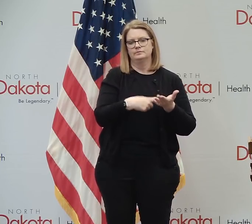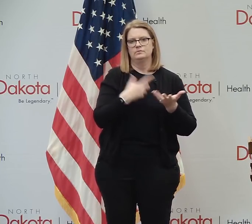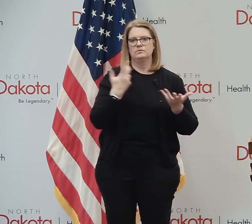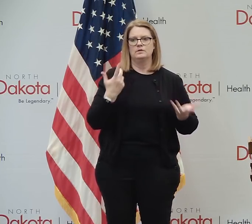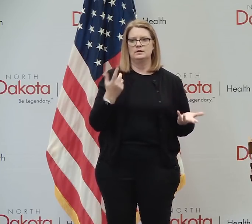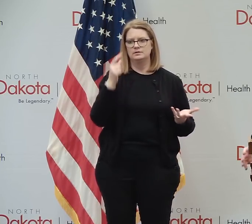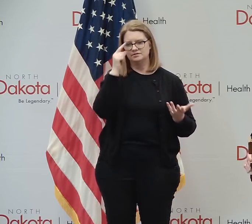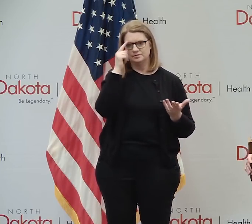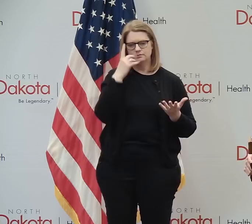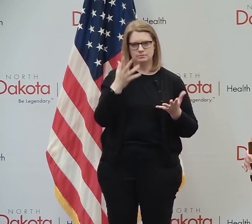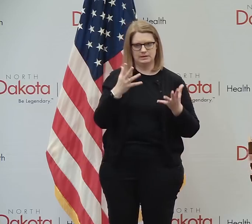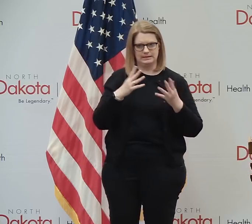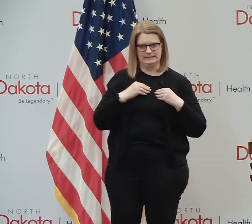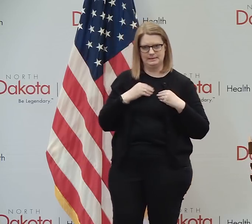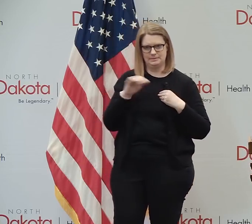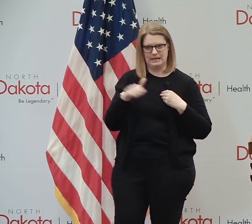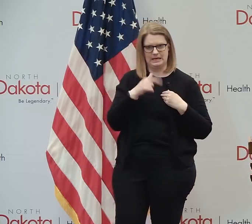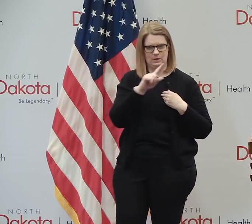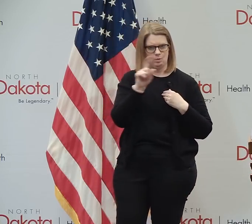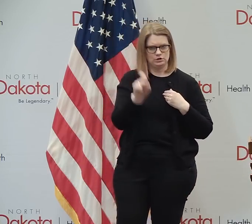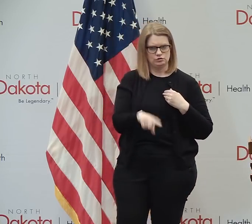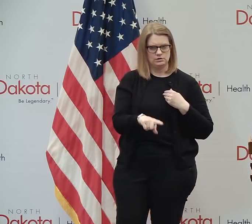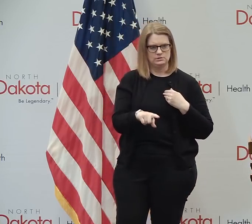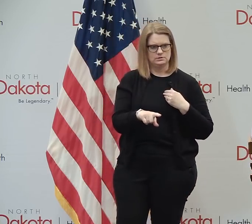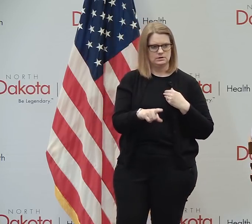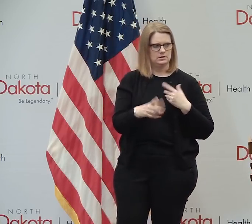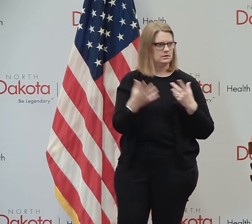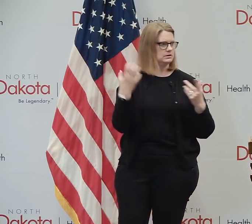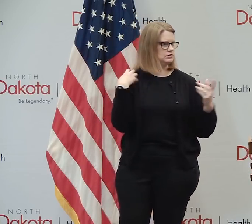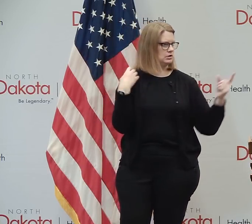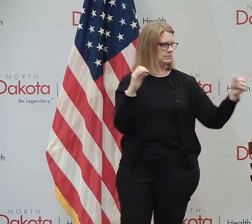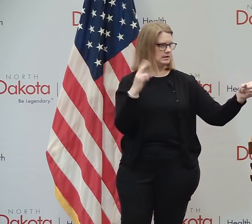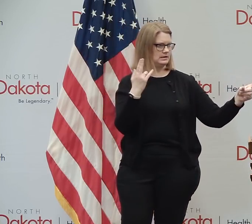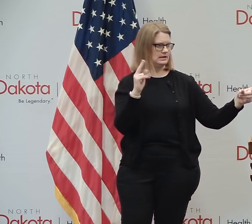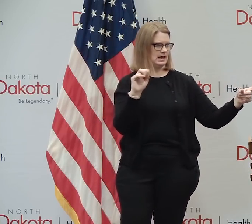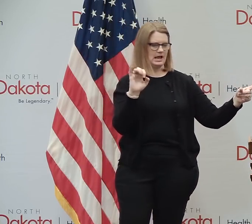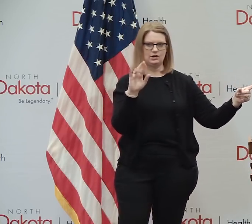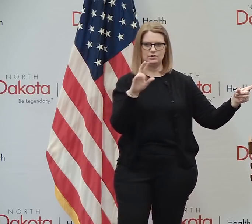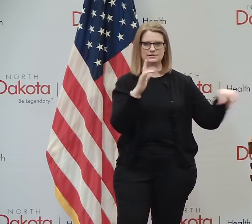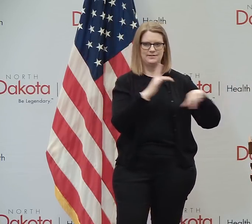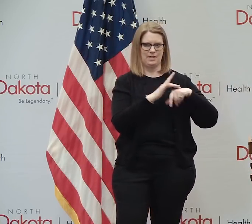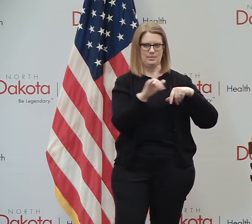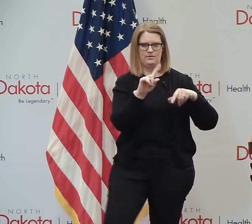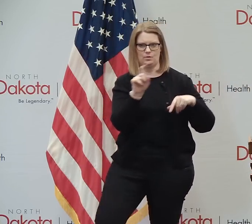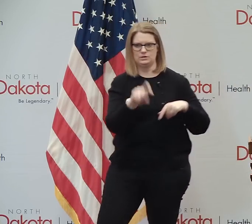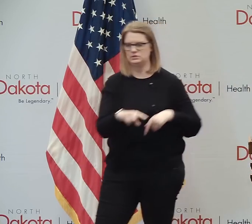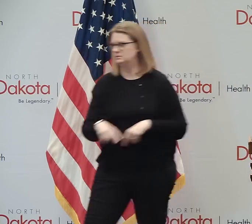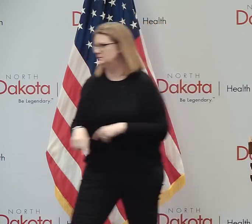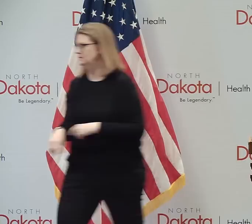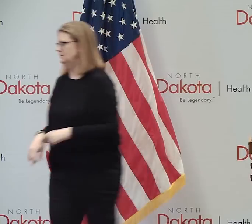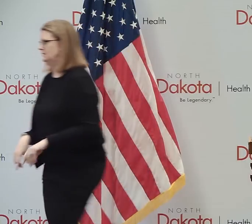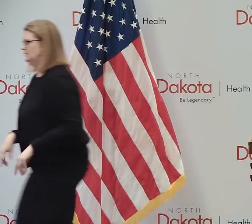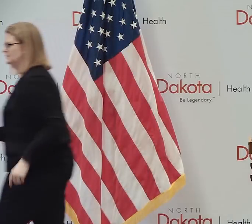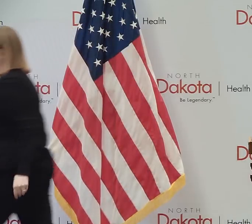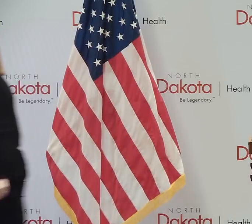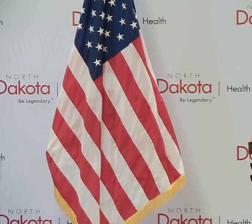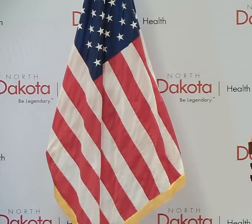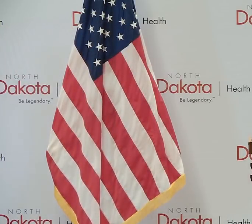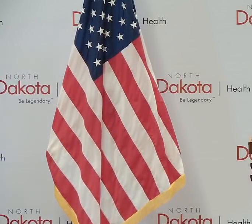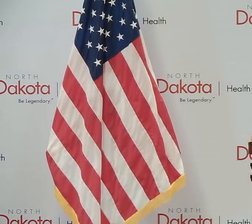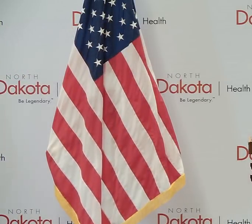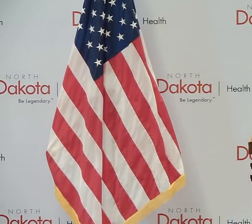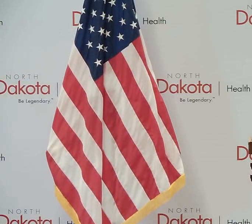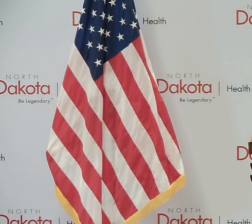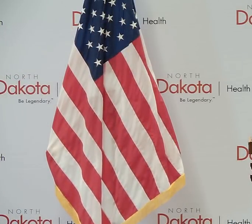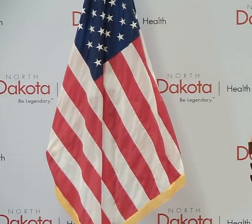that, we'll stand for questions. And again, Chairman Hacker is also available for questions. We're going online first today